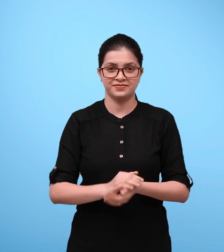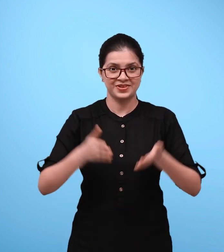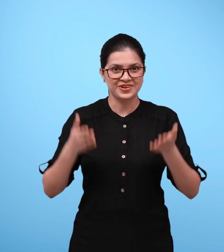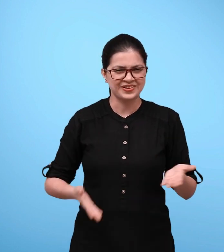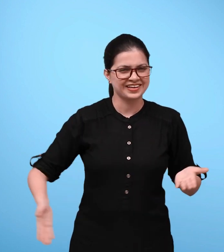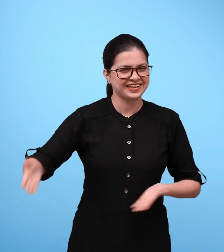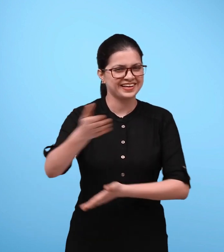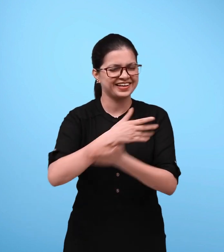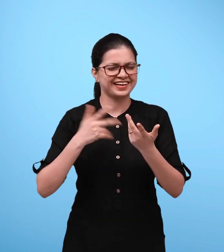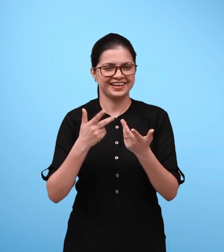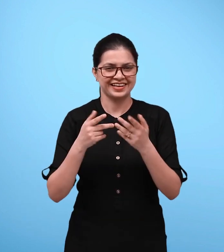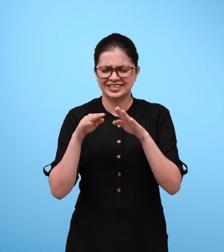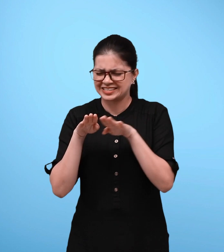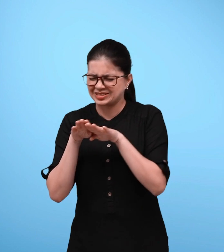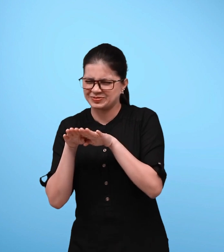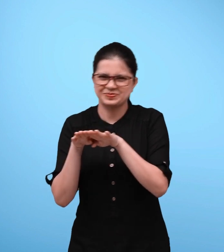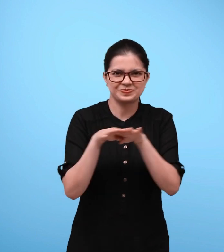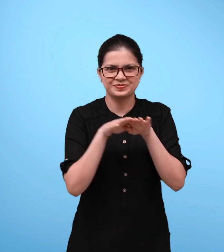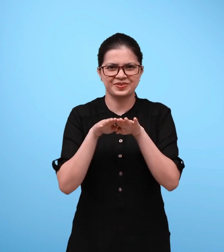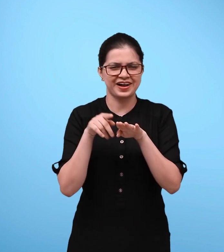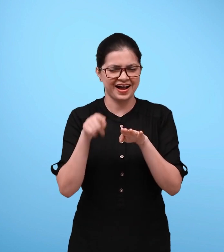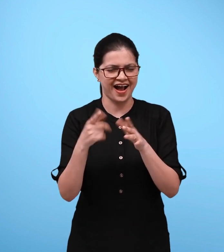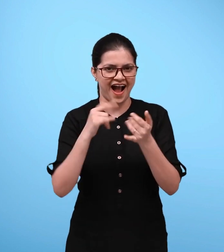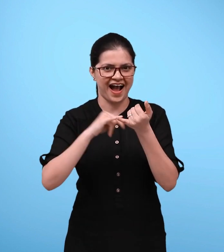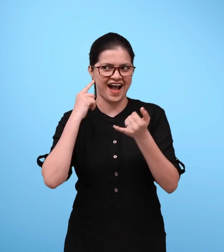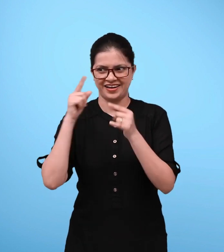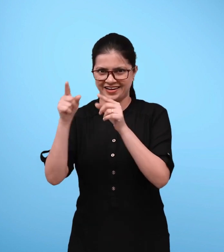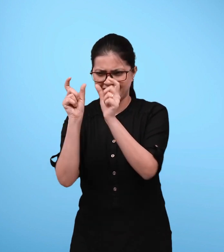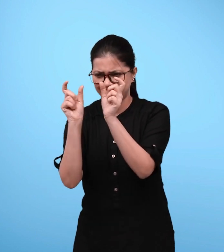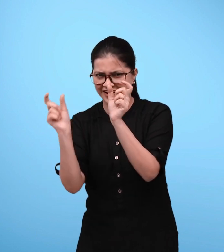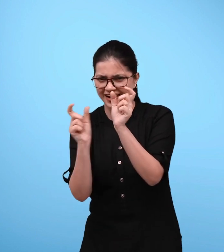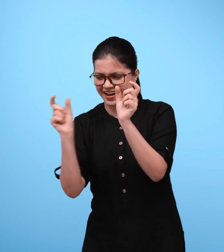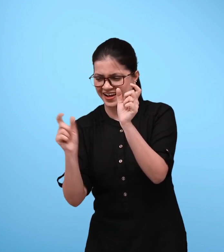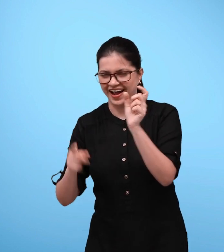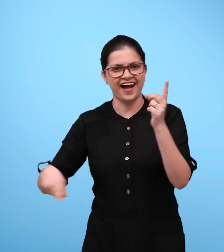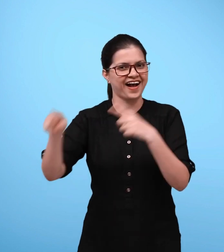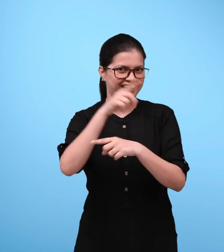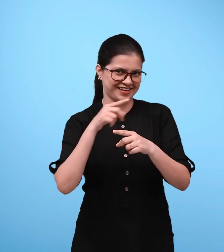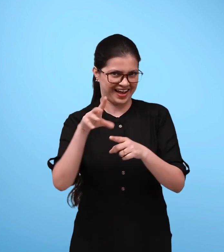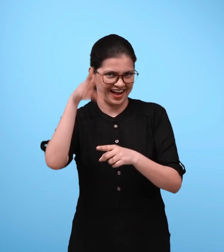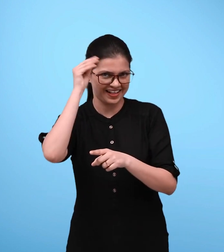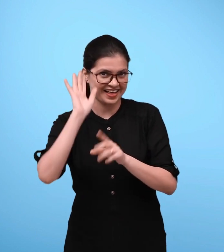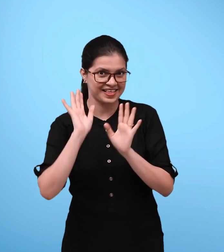Now we can repeat all our measurement activities using a standard scale and measure in SI units.